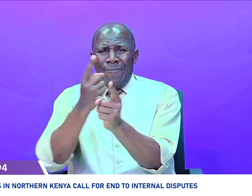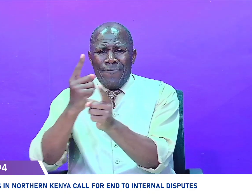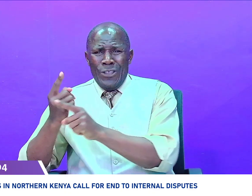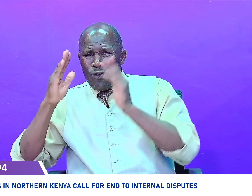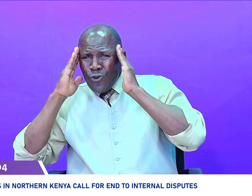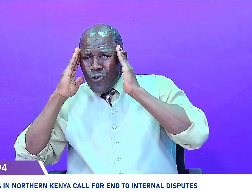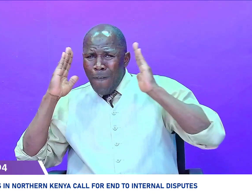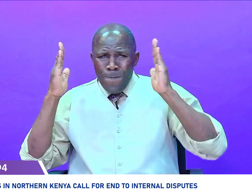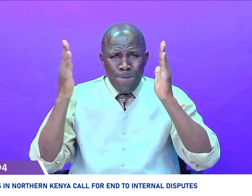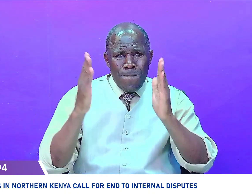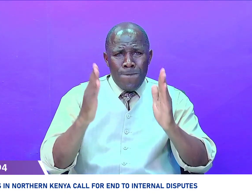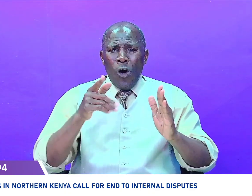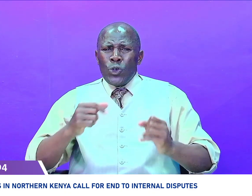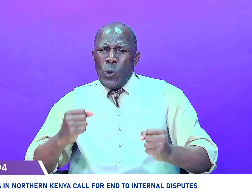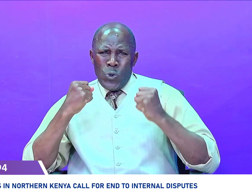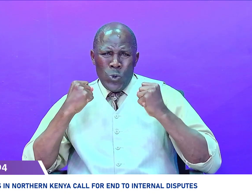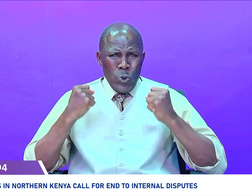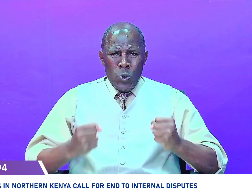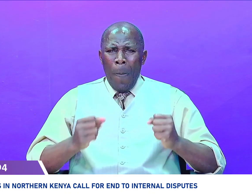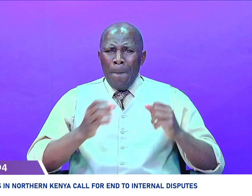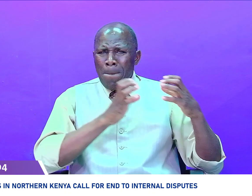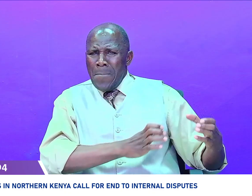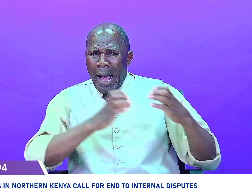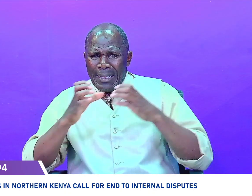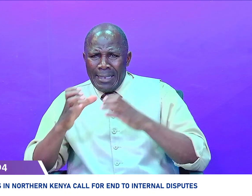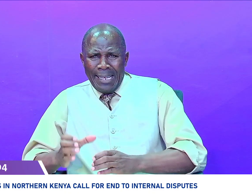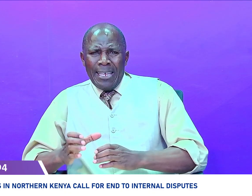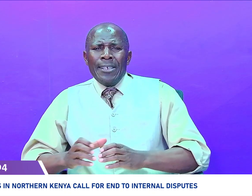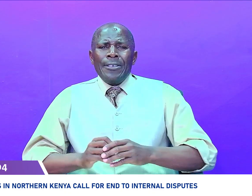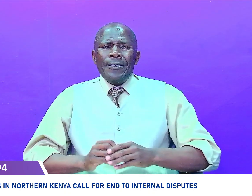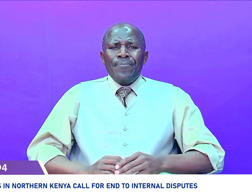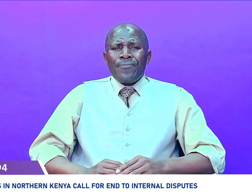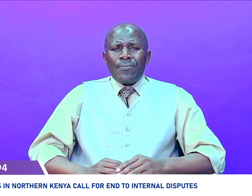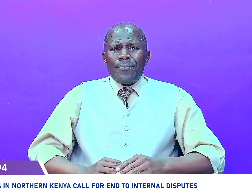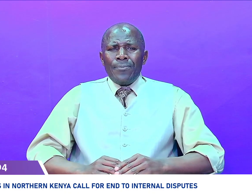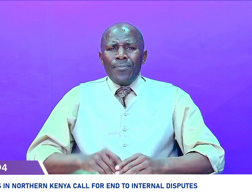the party at the grassroots ahead of the 2027 general elections.